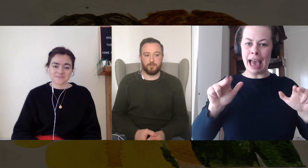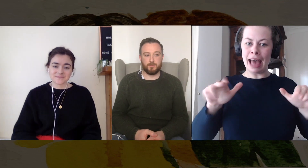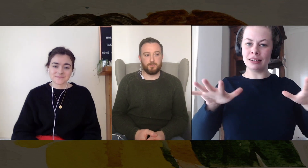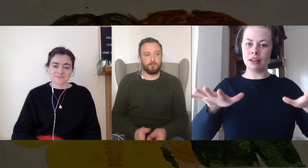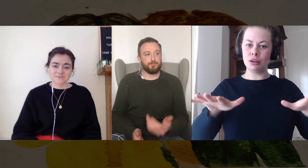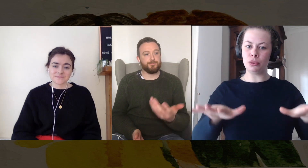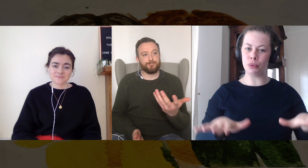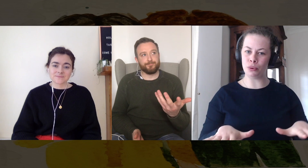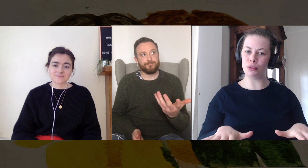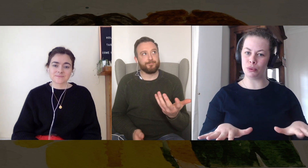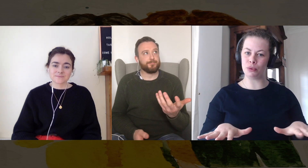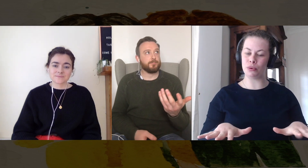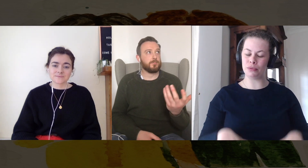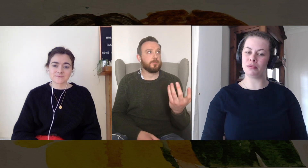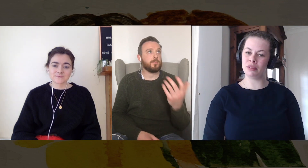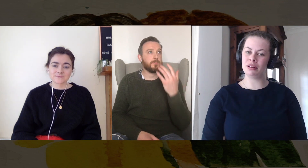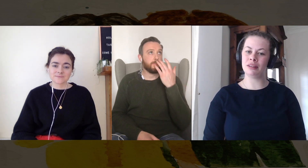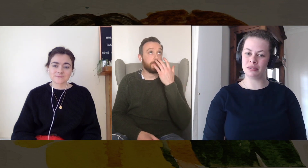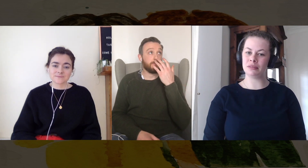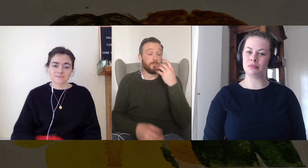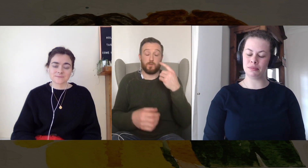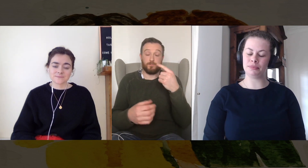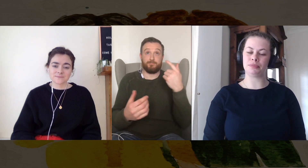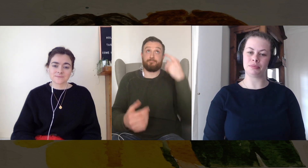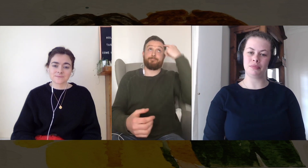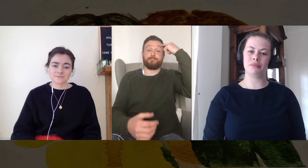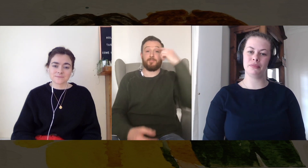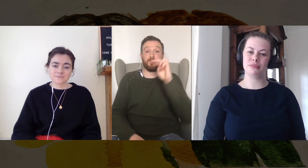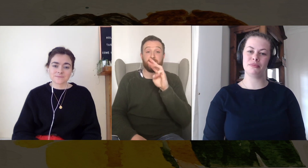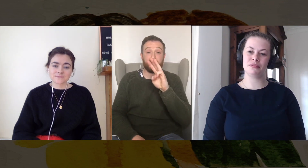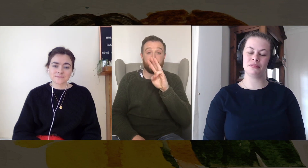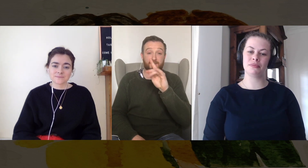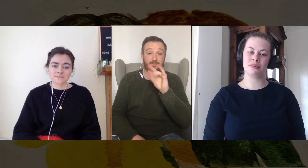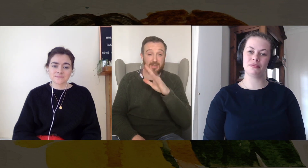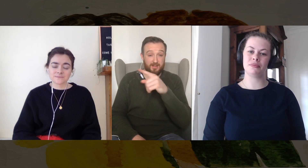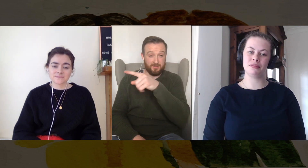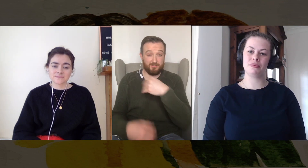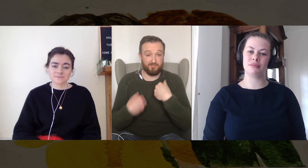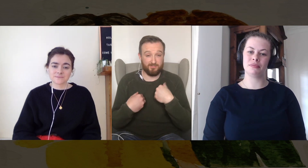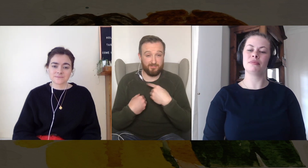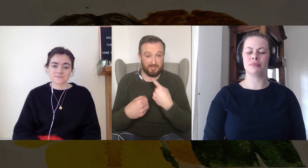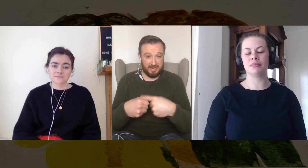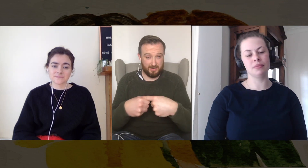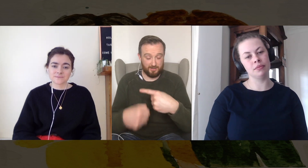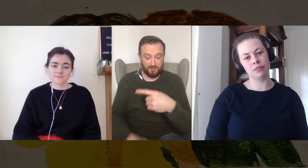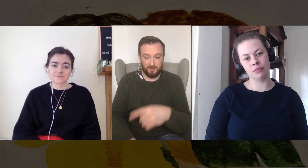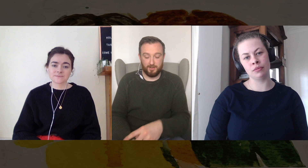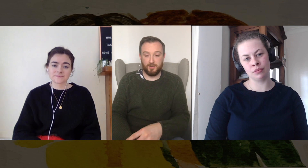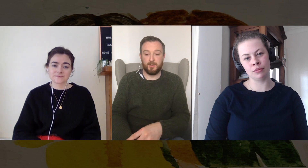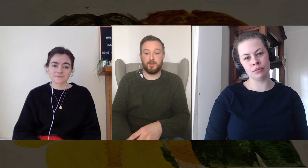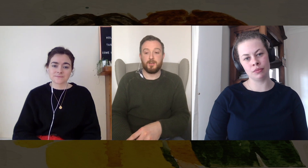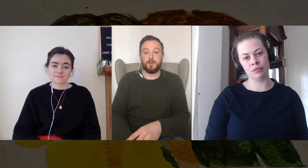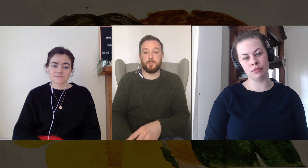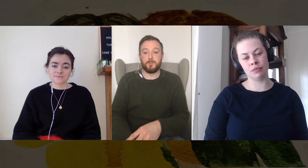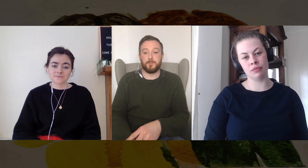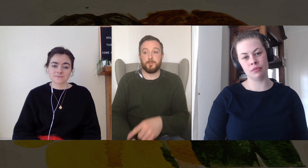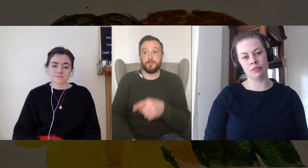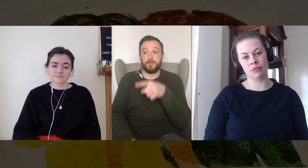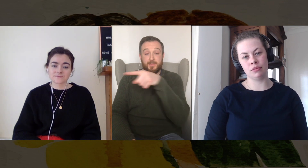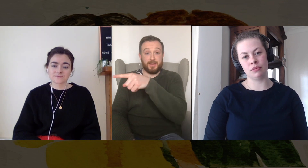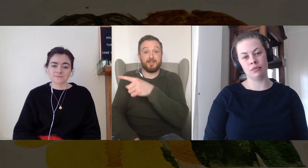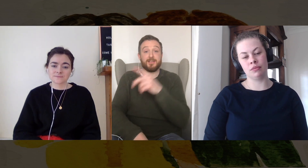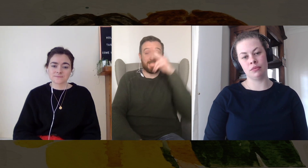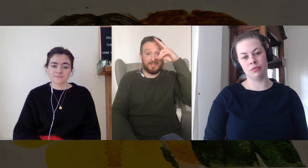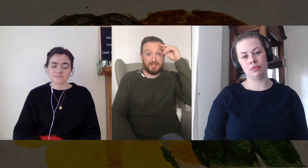Like you said, have your ears open, have your eyes open, be there when you need to be there, but it doesn't have to be tense, I'm here, I gotcha. Yeah.